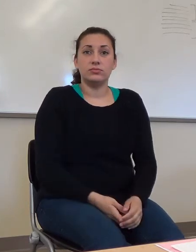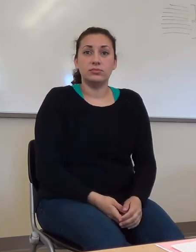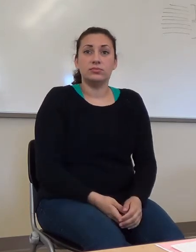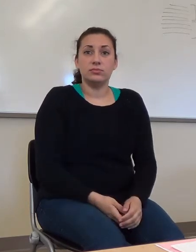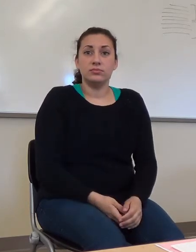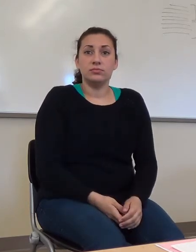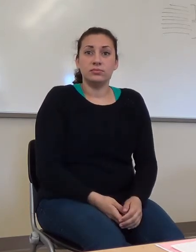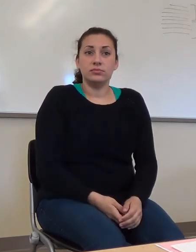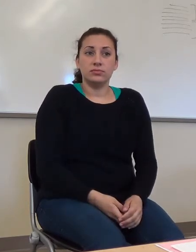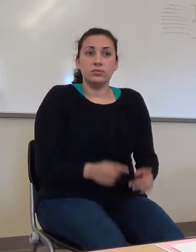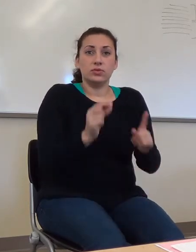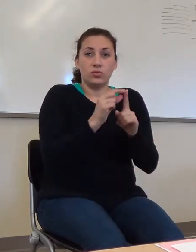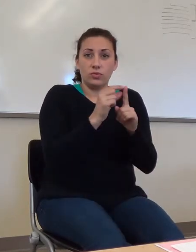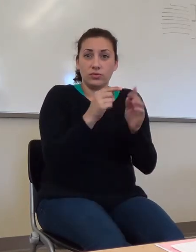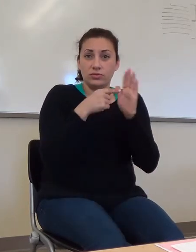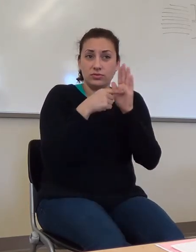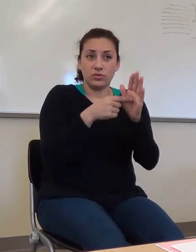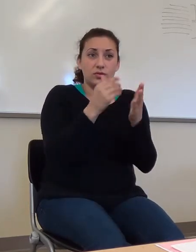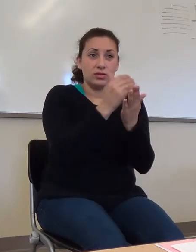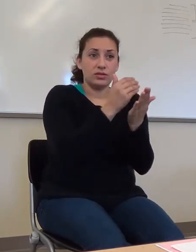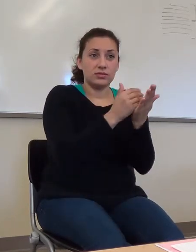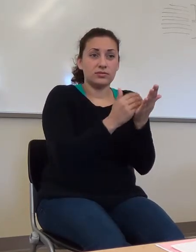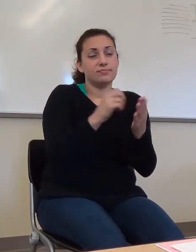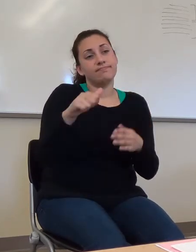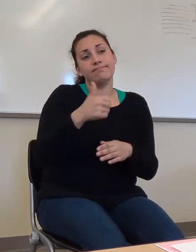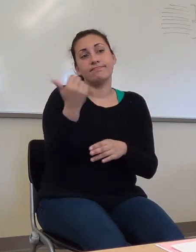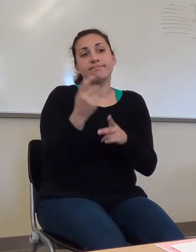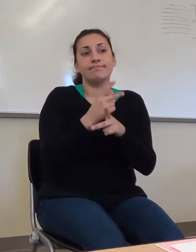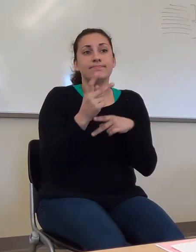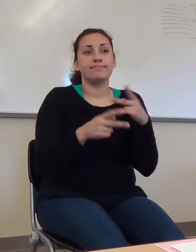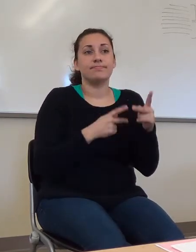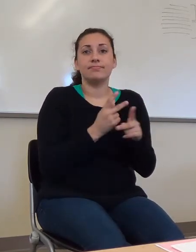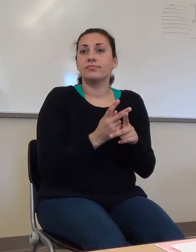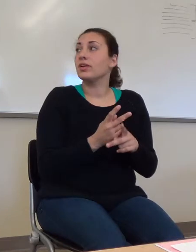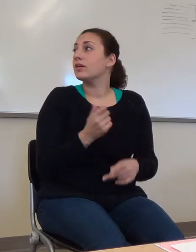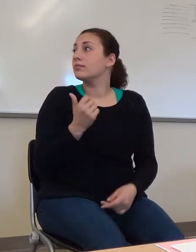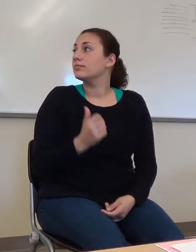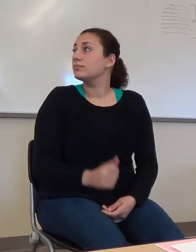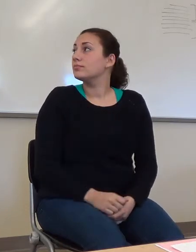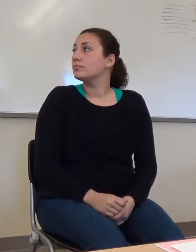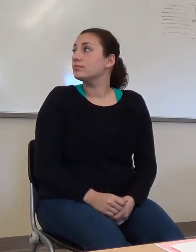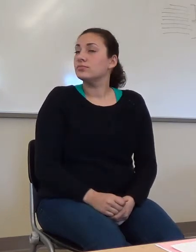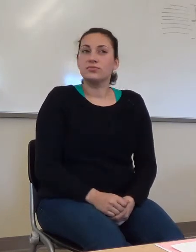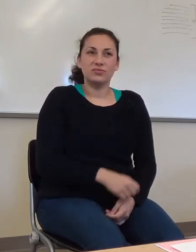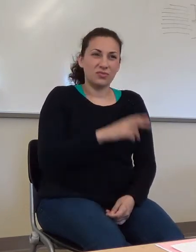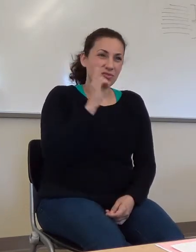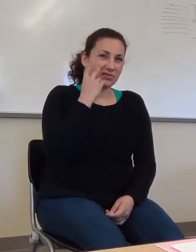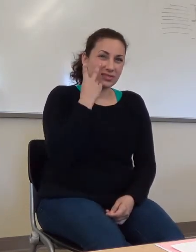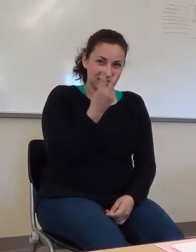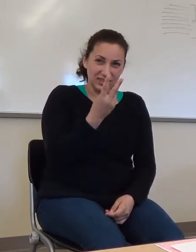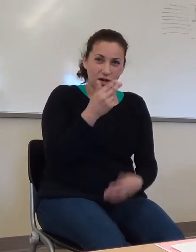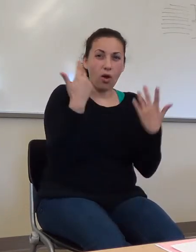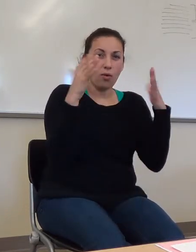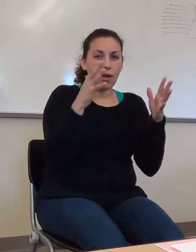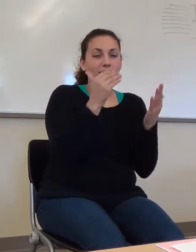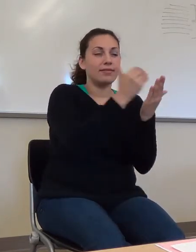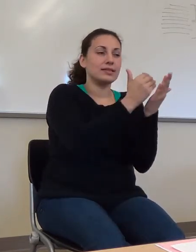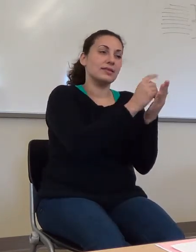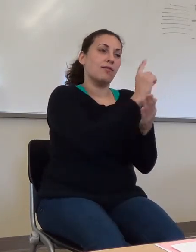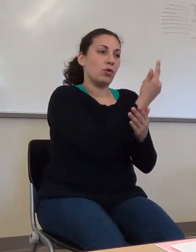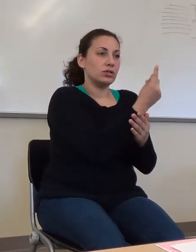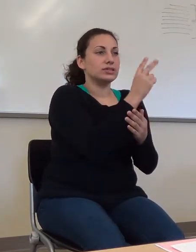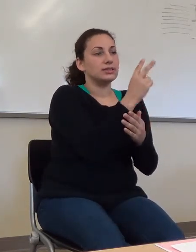the words that indicate a list, that's another type. We've looked at the ones that say first, also,